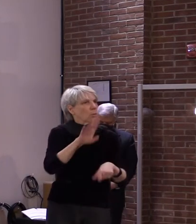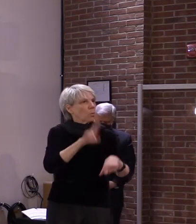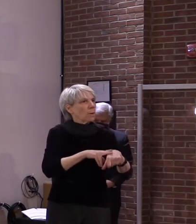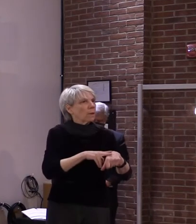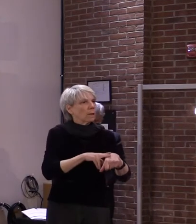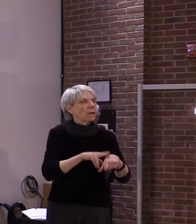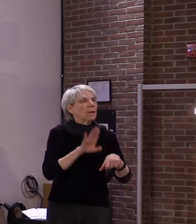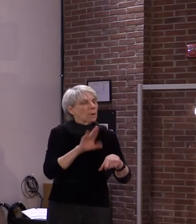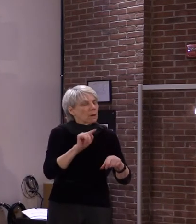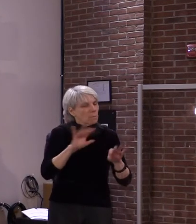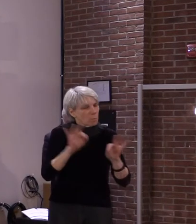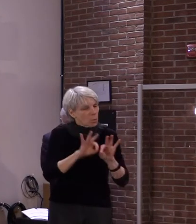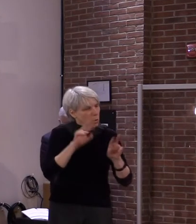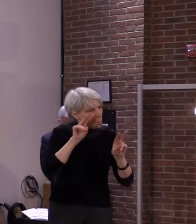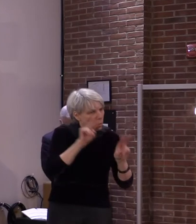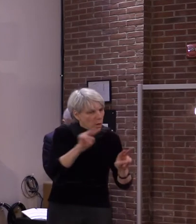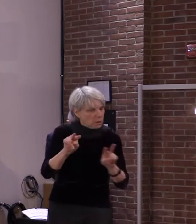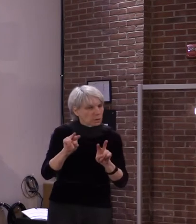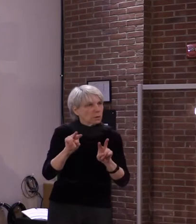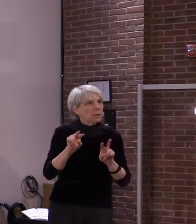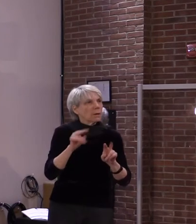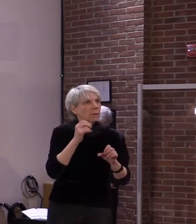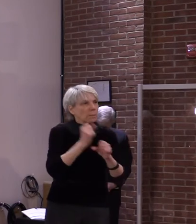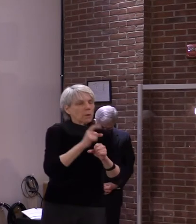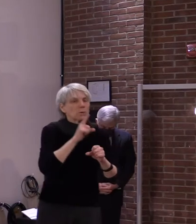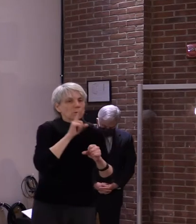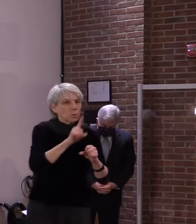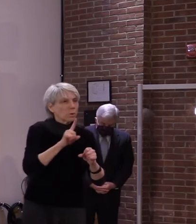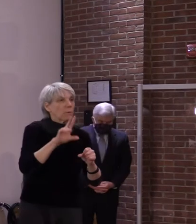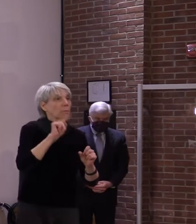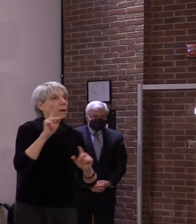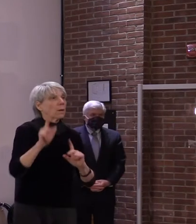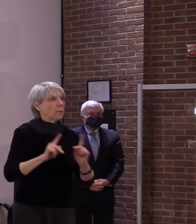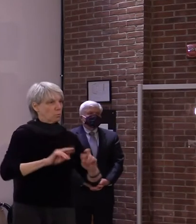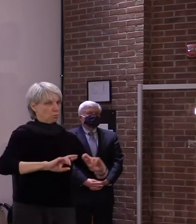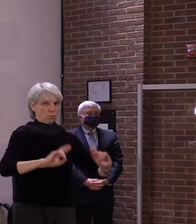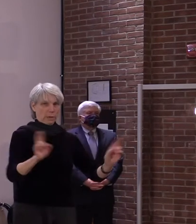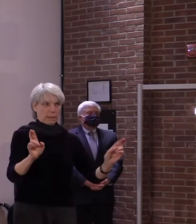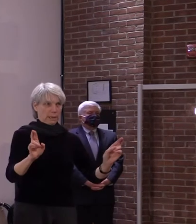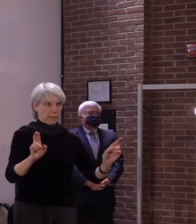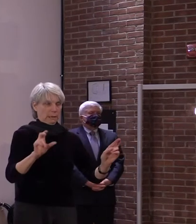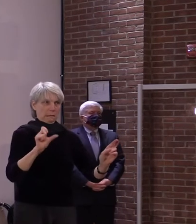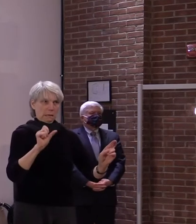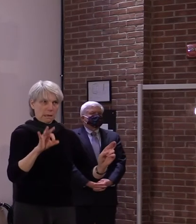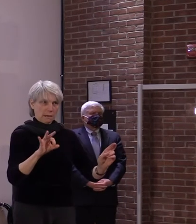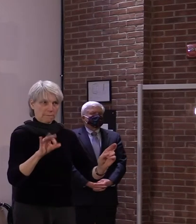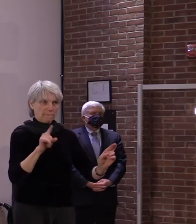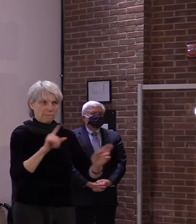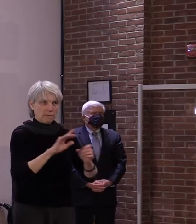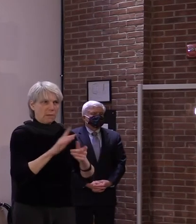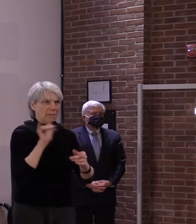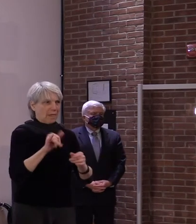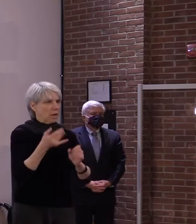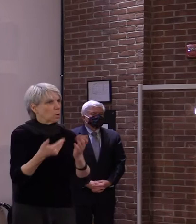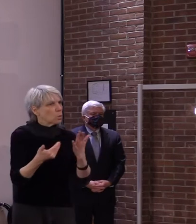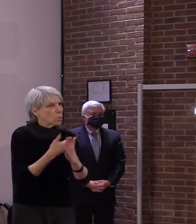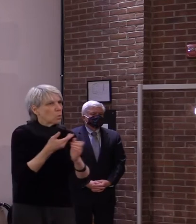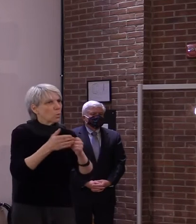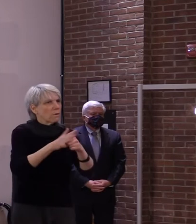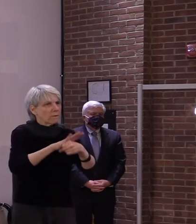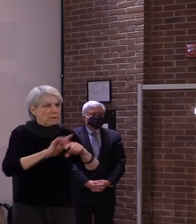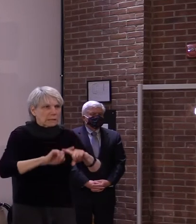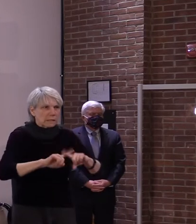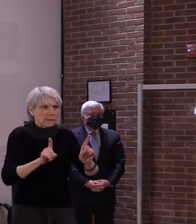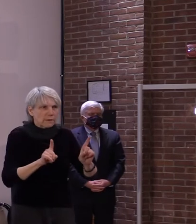strategically look for variants to help vermonters take any steps necessary to protect themselves and one another